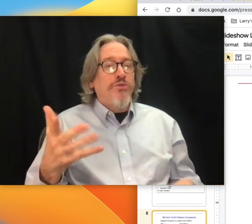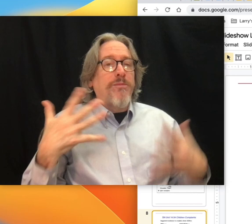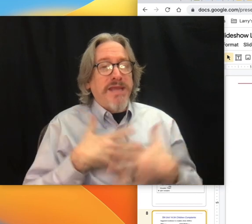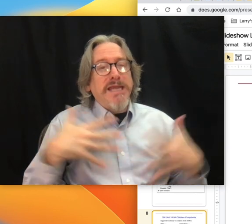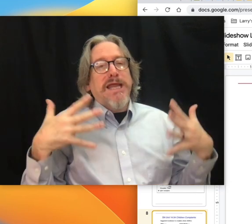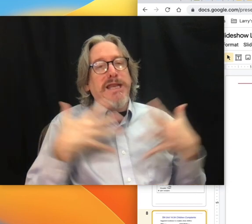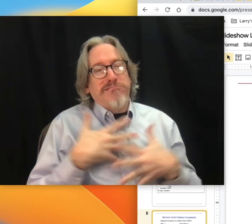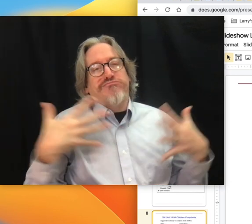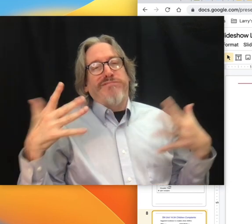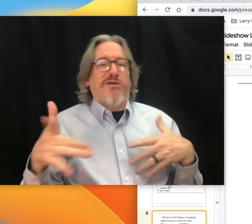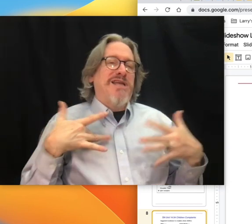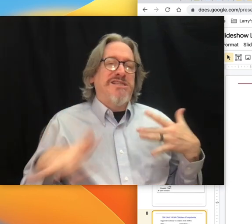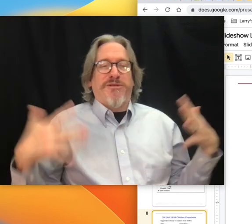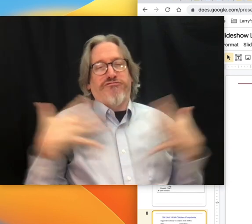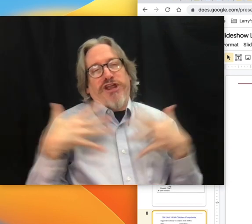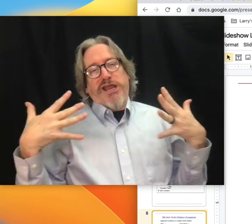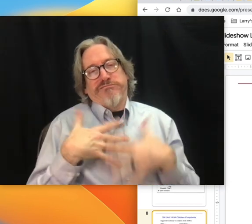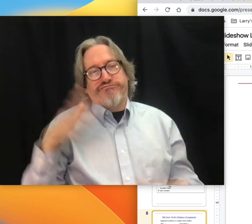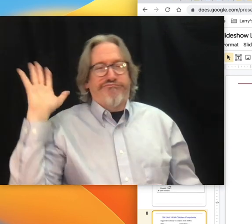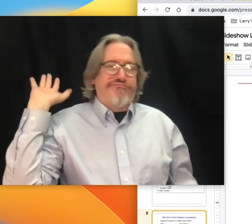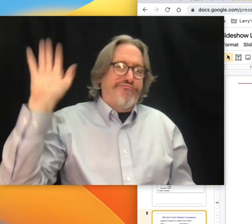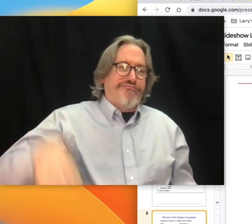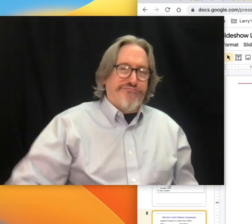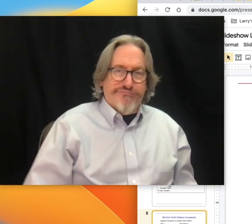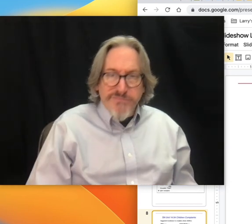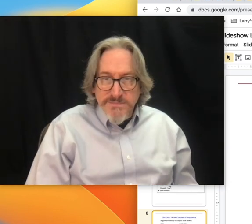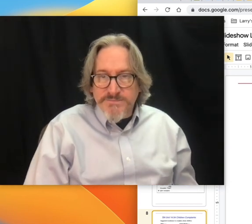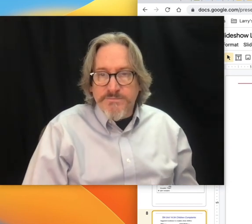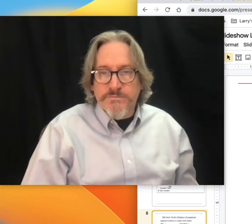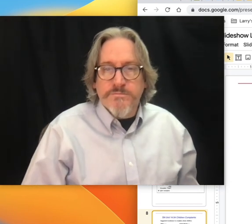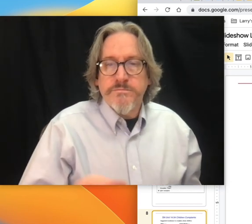right. If you repeat it, it tends to be frayed.